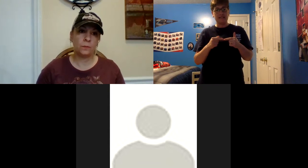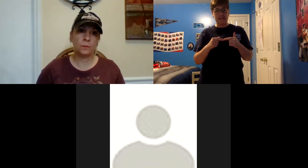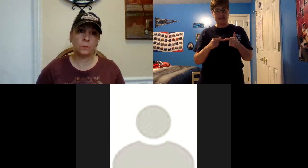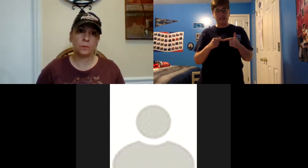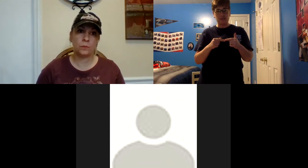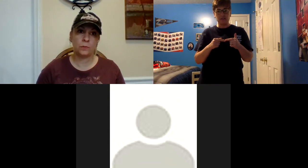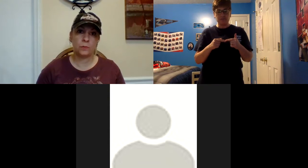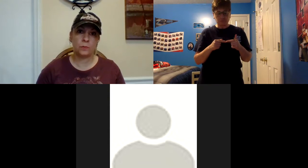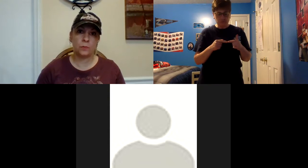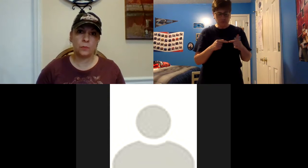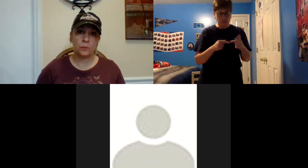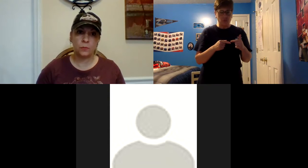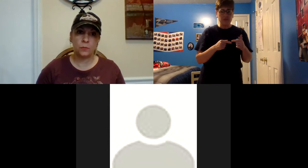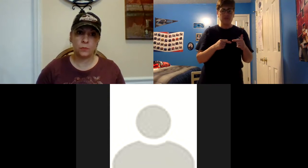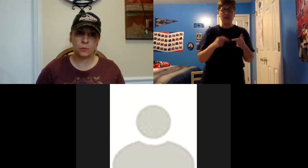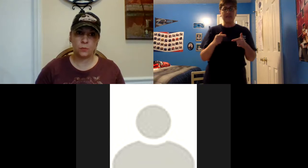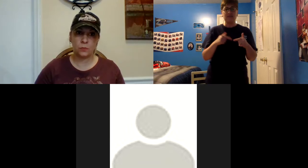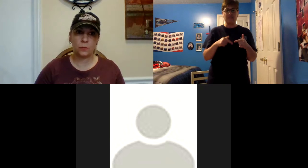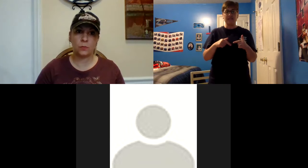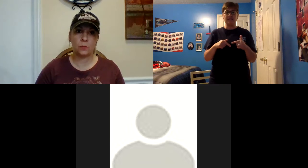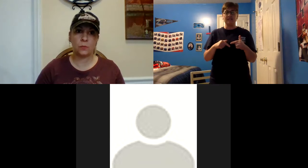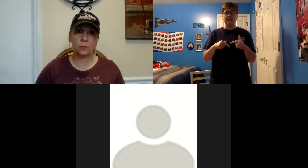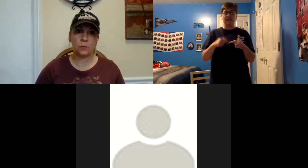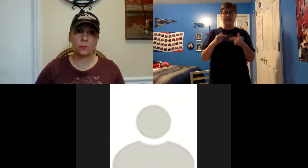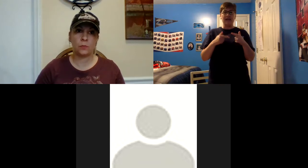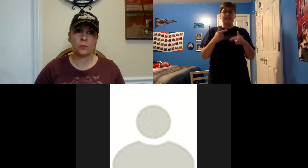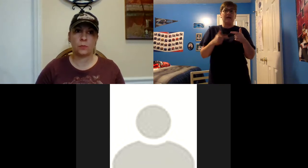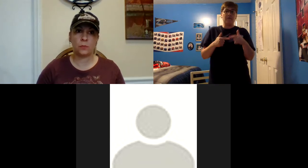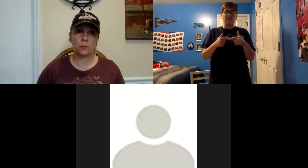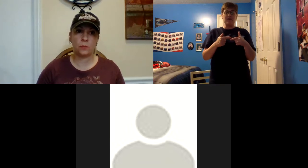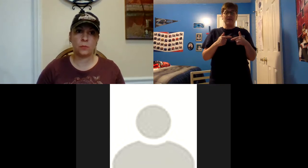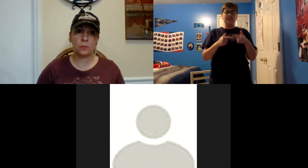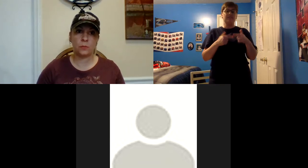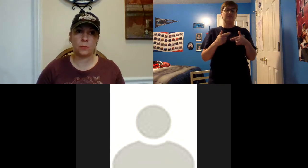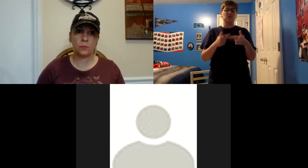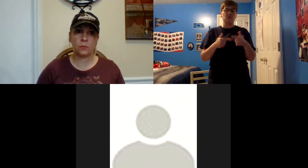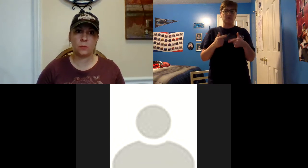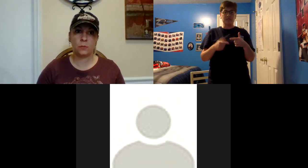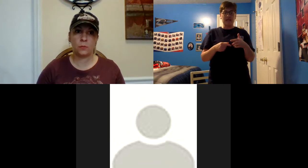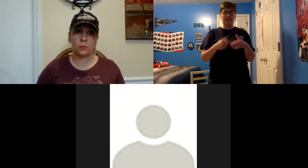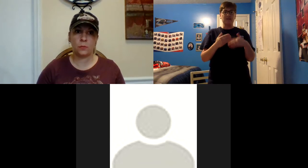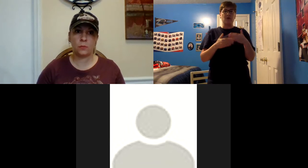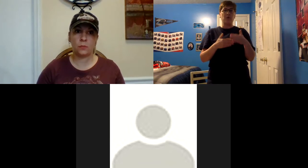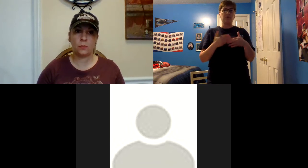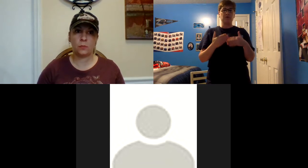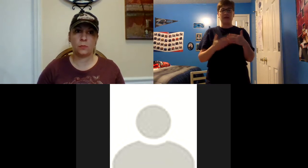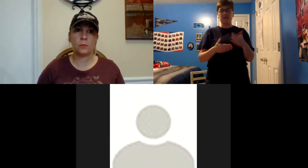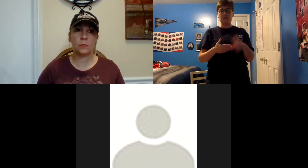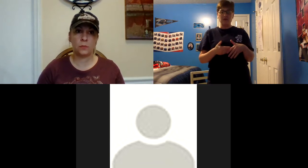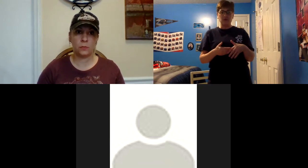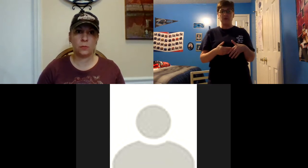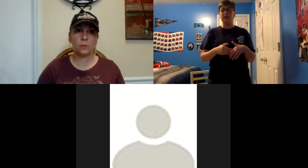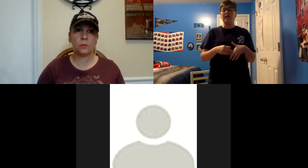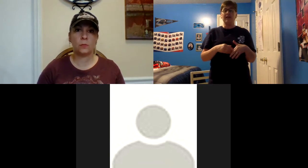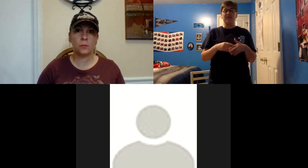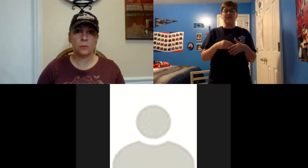signing exact English, with trying to give the kids like a heads up of, this is the word we're saying, this will help you learn how to spell